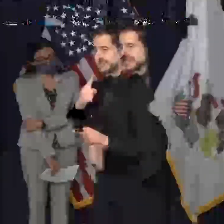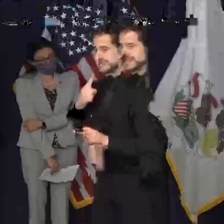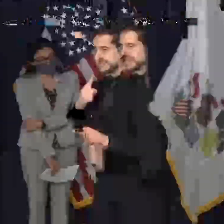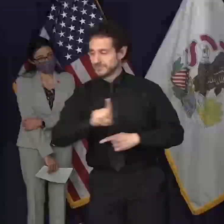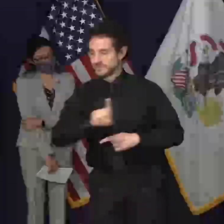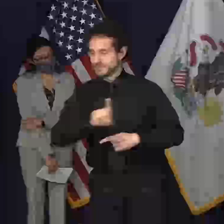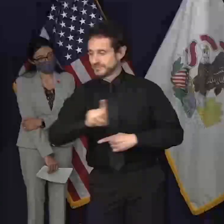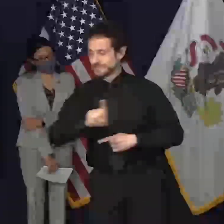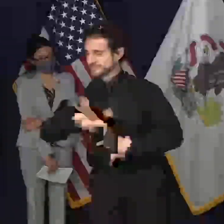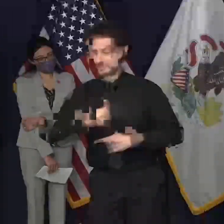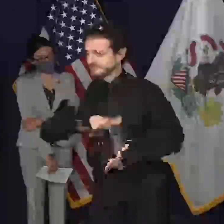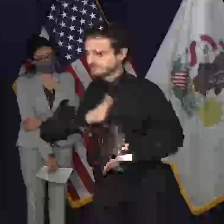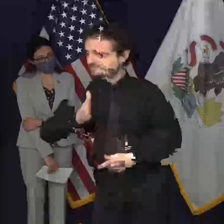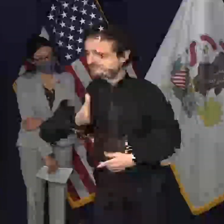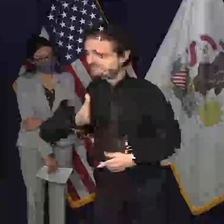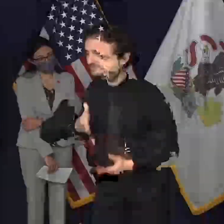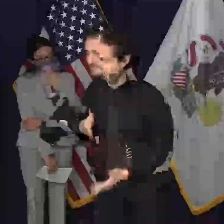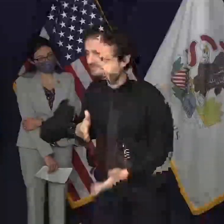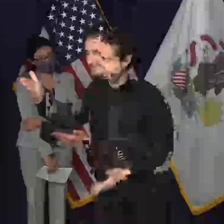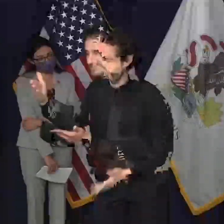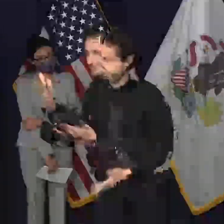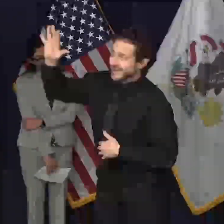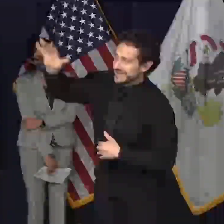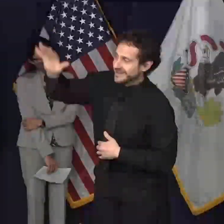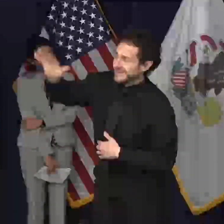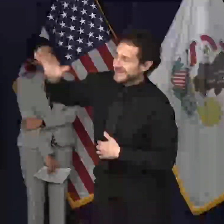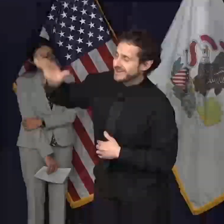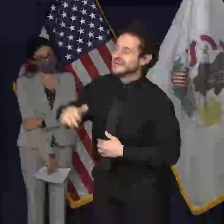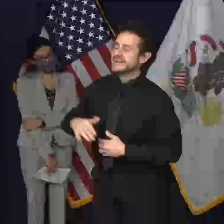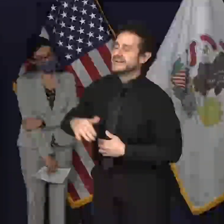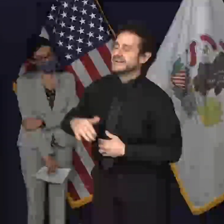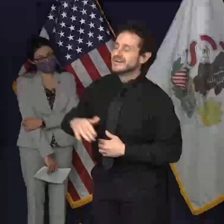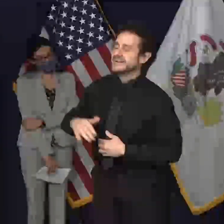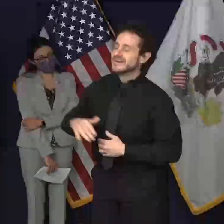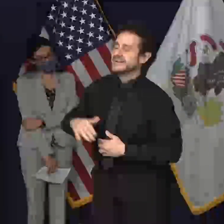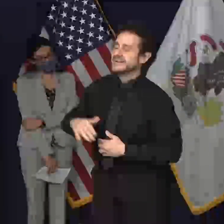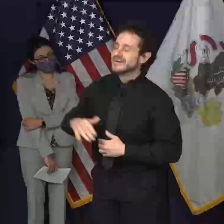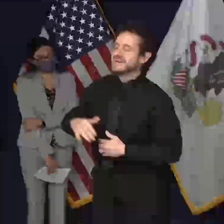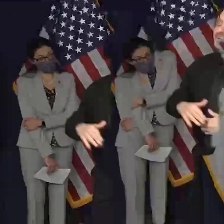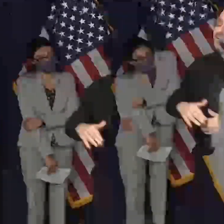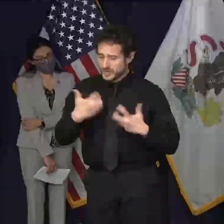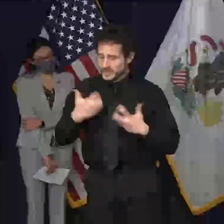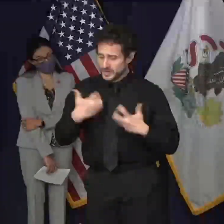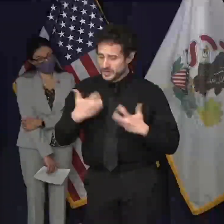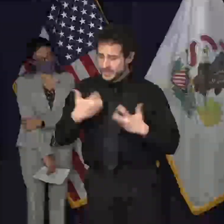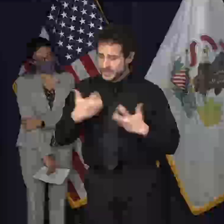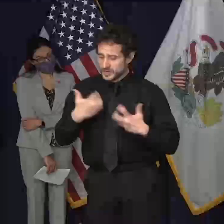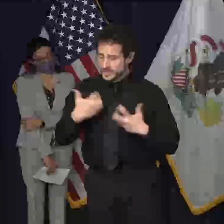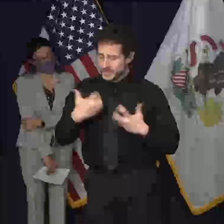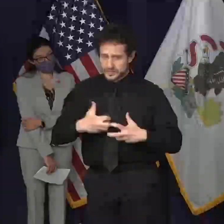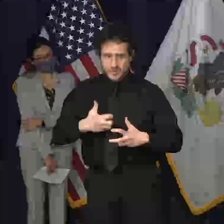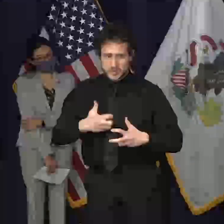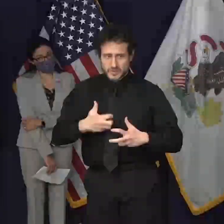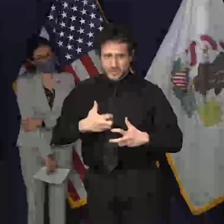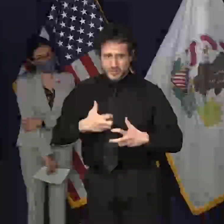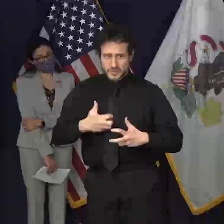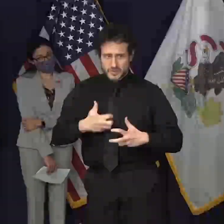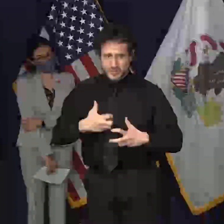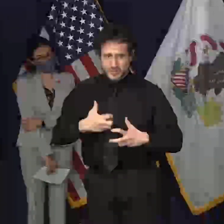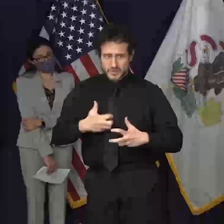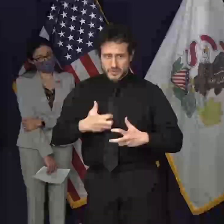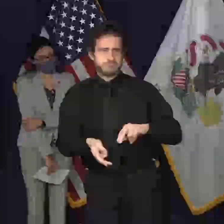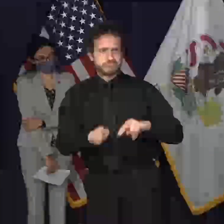So that really hasn't changed. And so we really don't want to put anyone at risk, especially our most vulnerable.